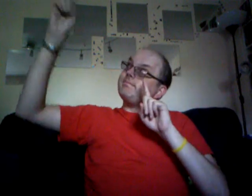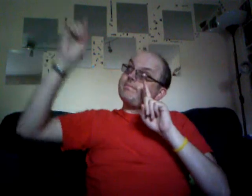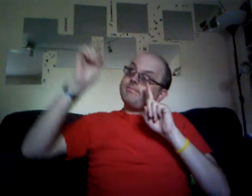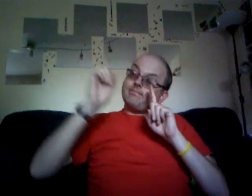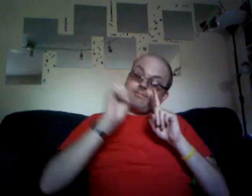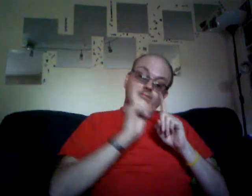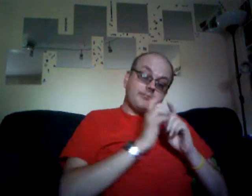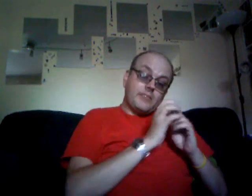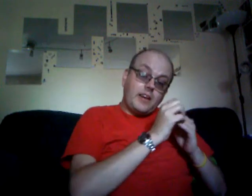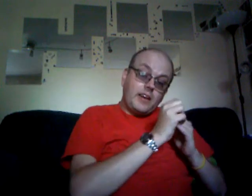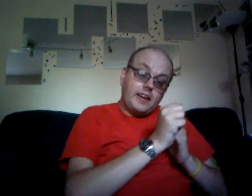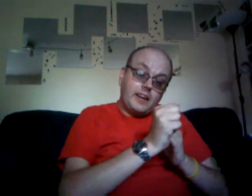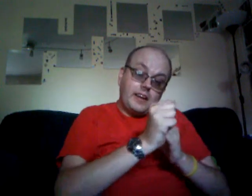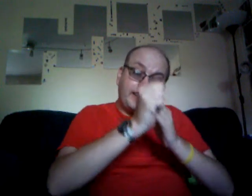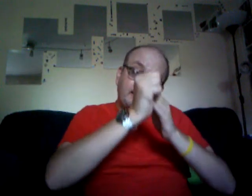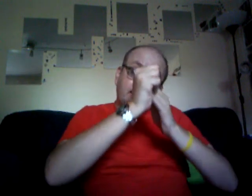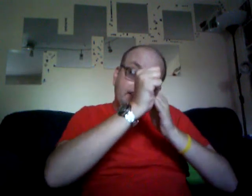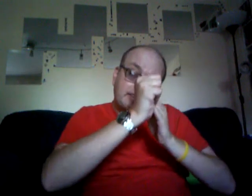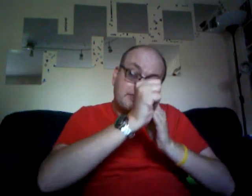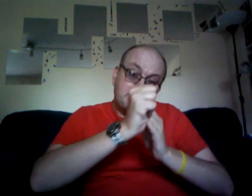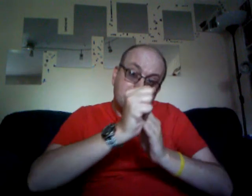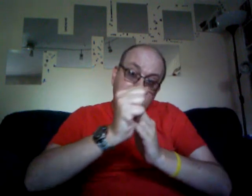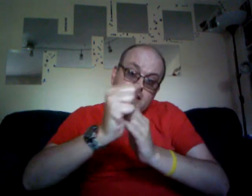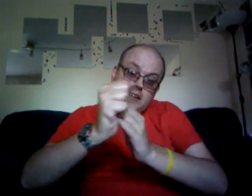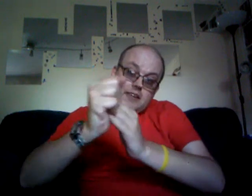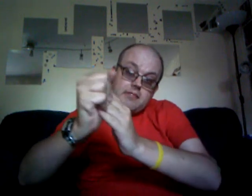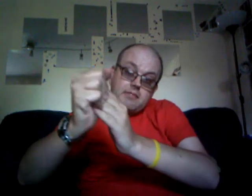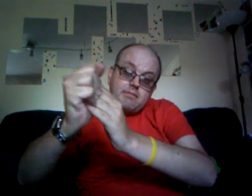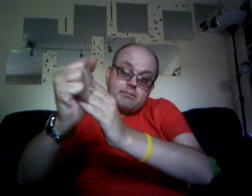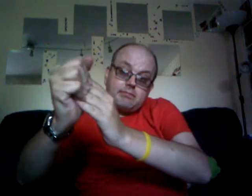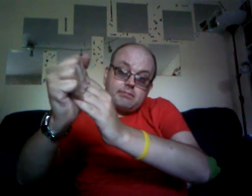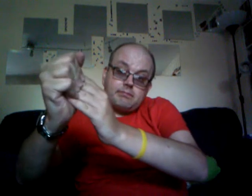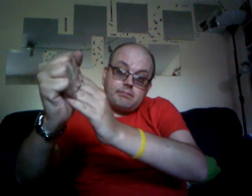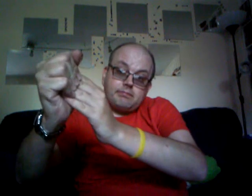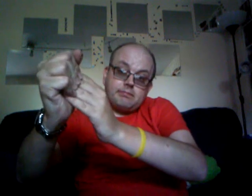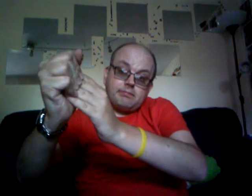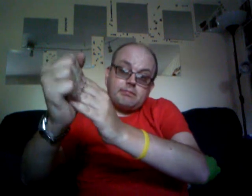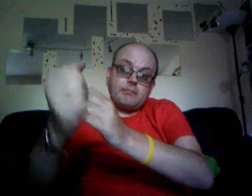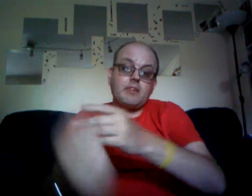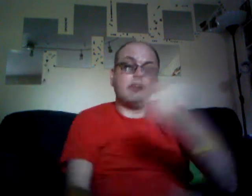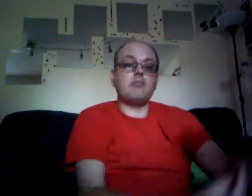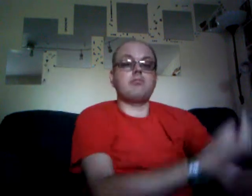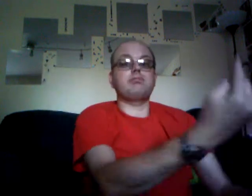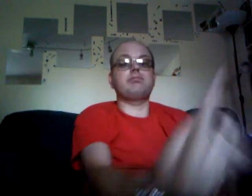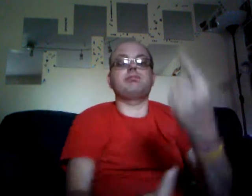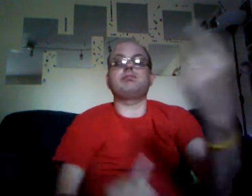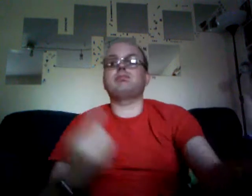if you leave me. I will